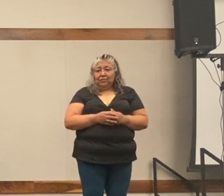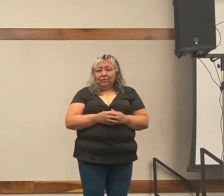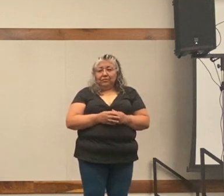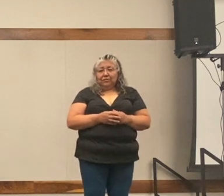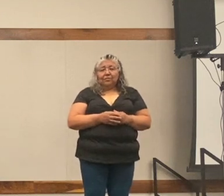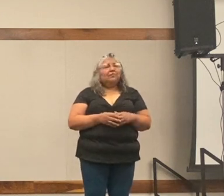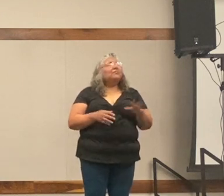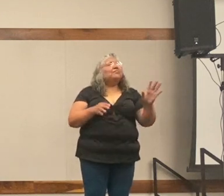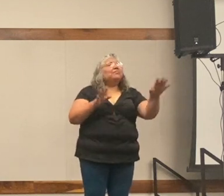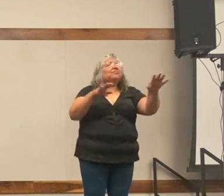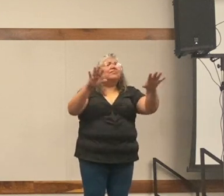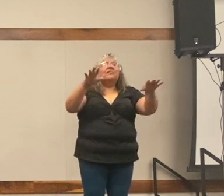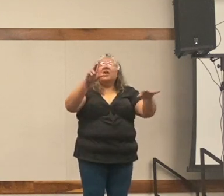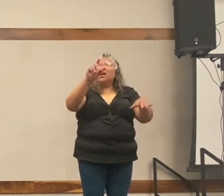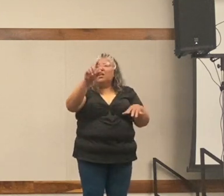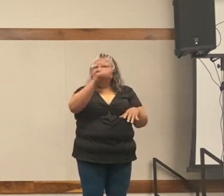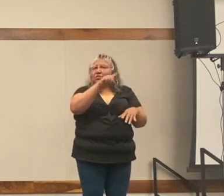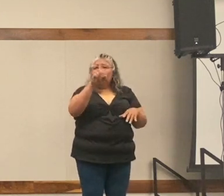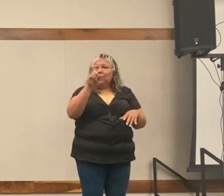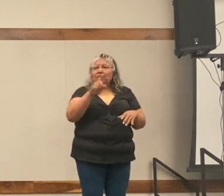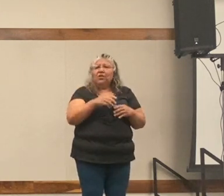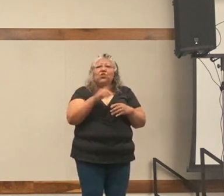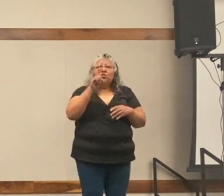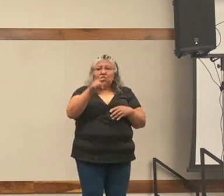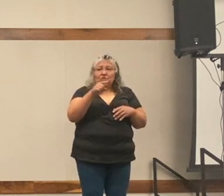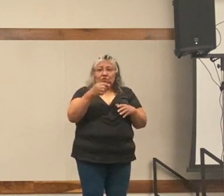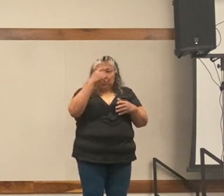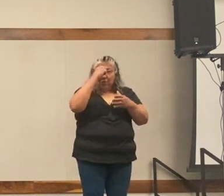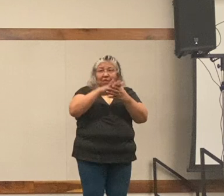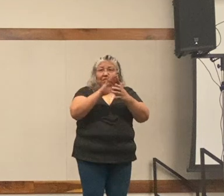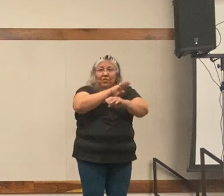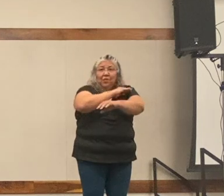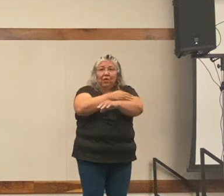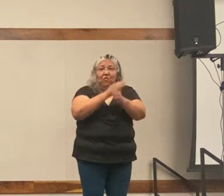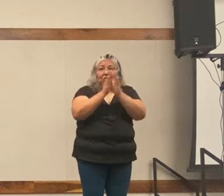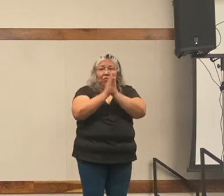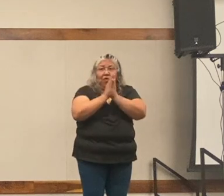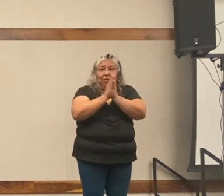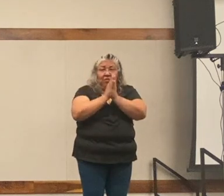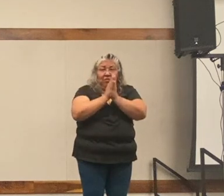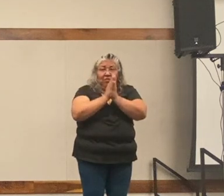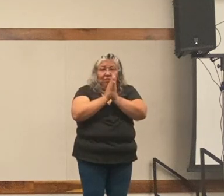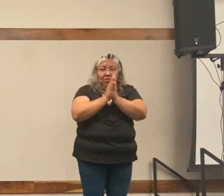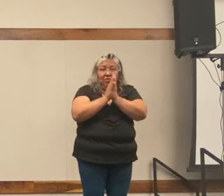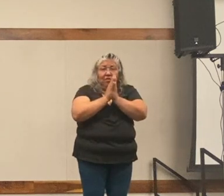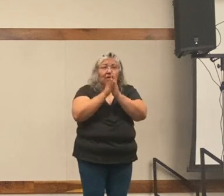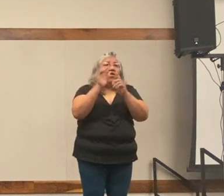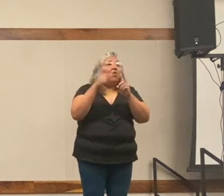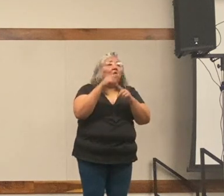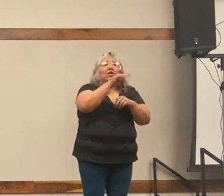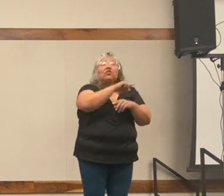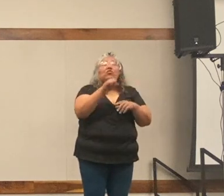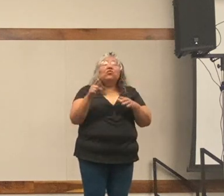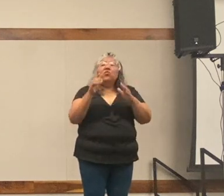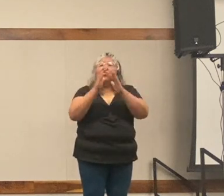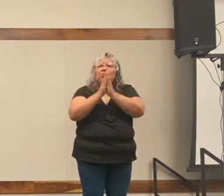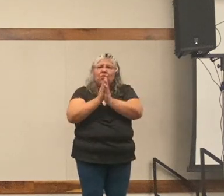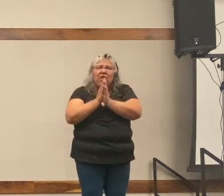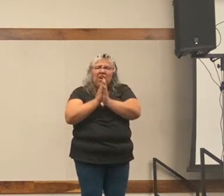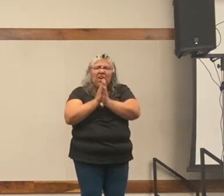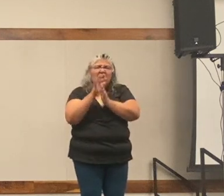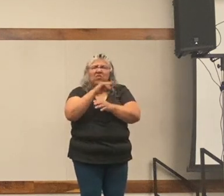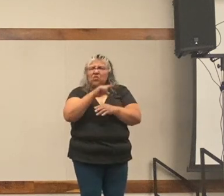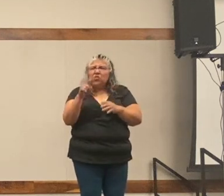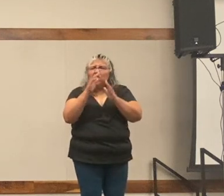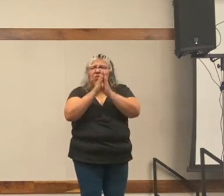Let me ask you this question. Do you believe in the power of prayer? Yes, sir. Yes. And when you pray, do you